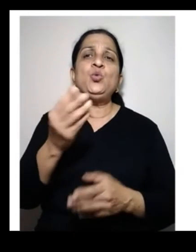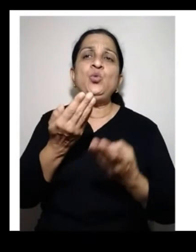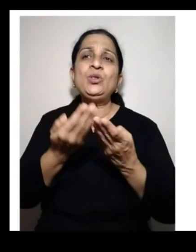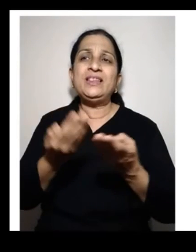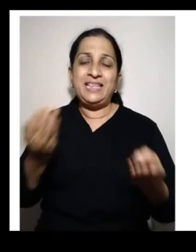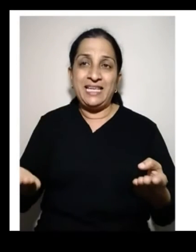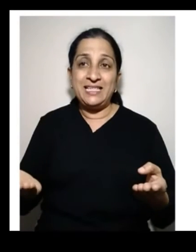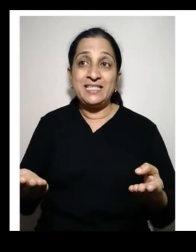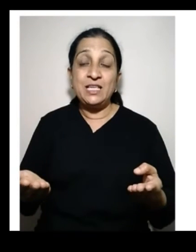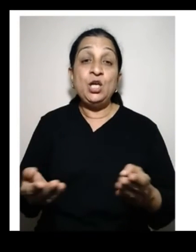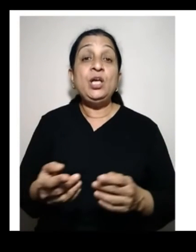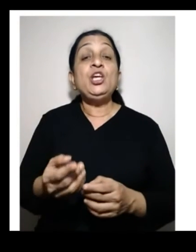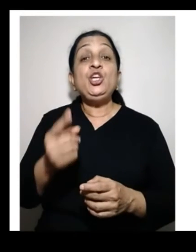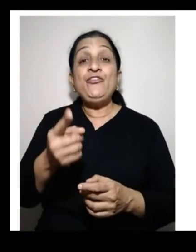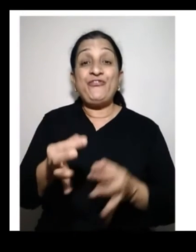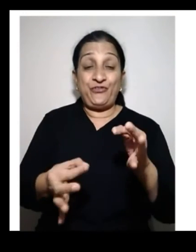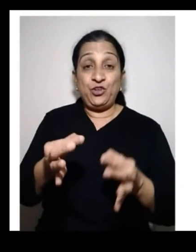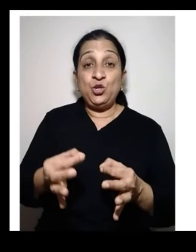Ok.